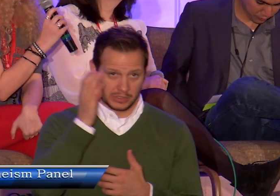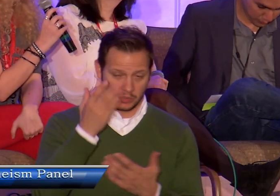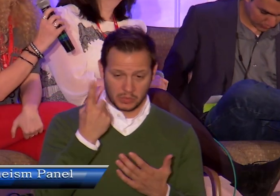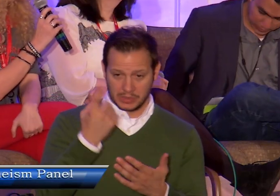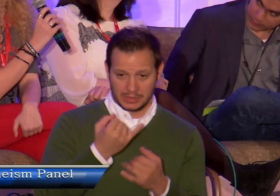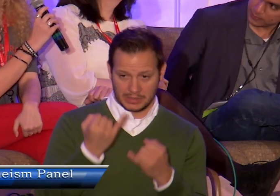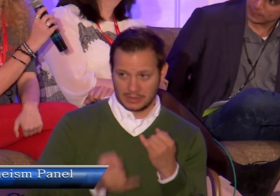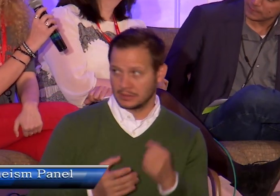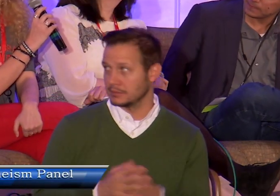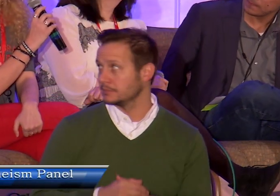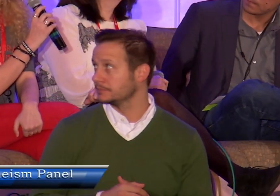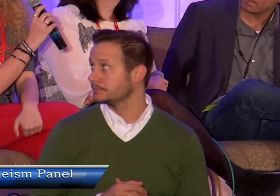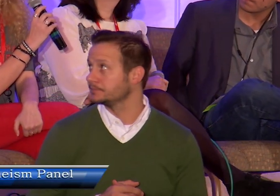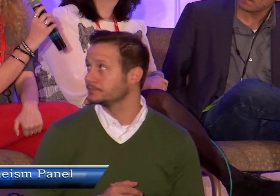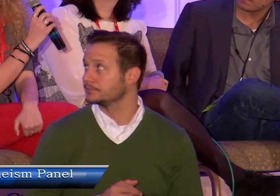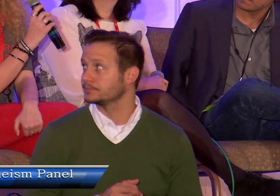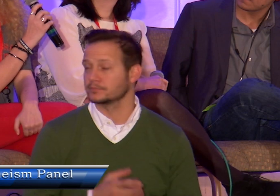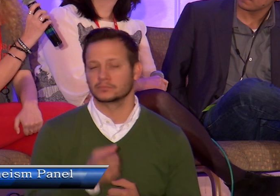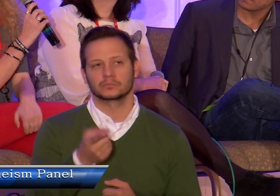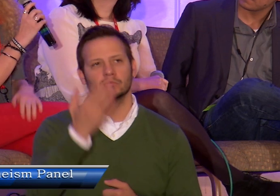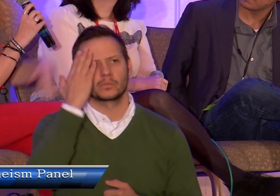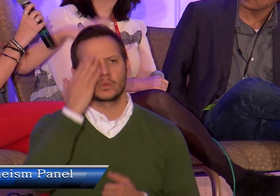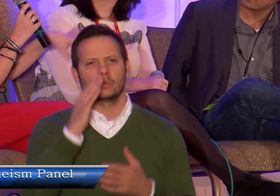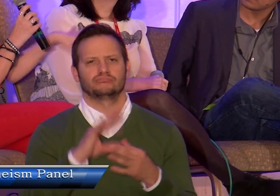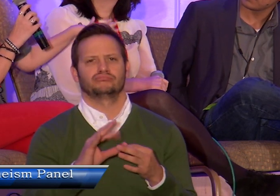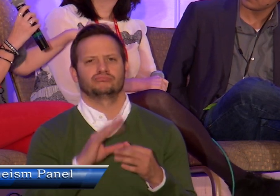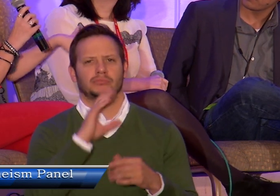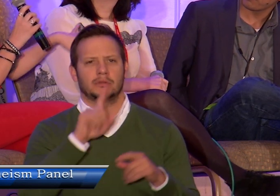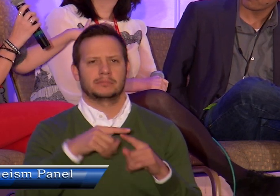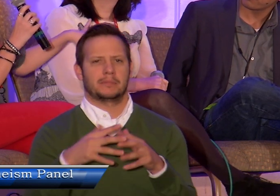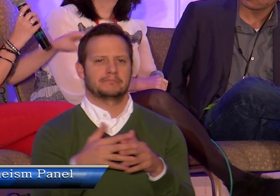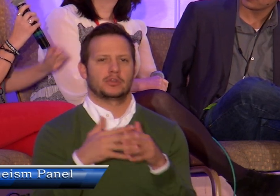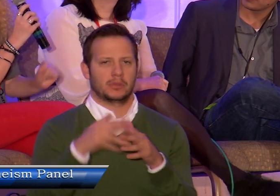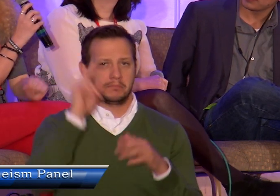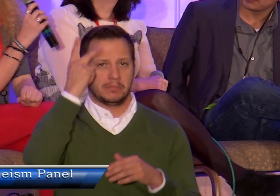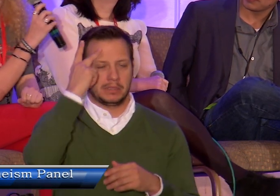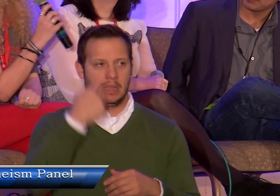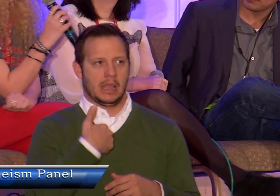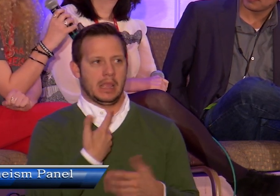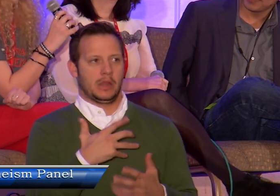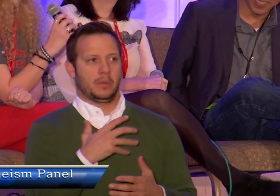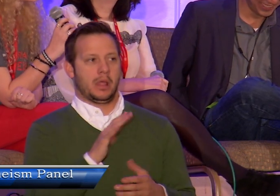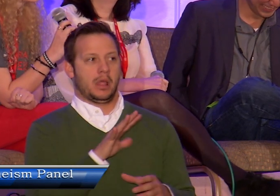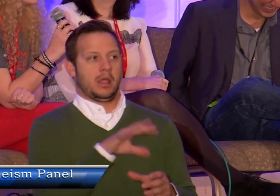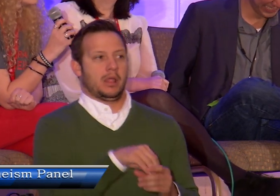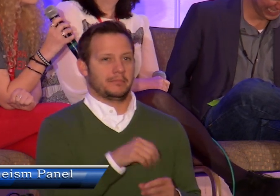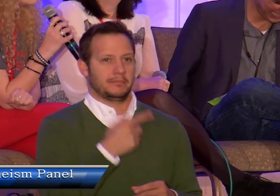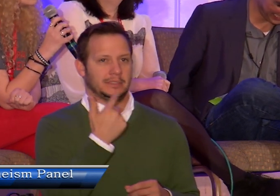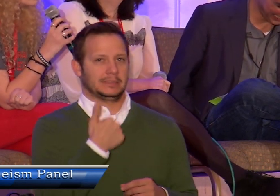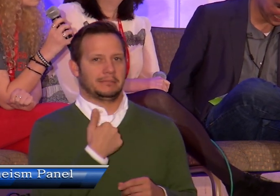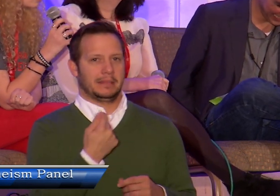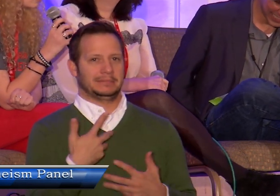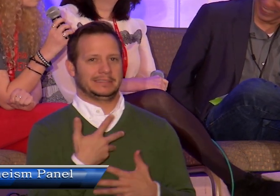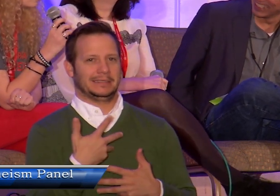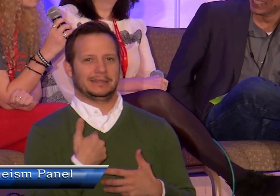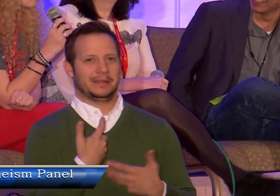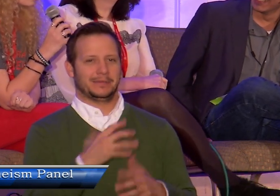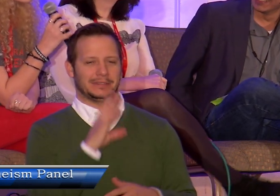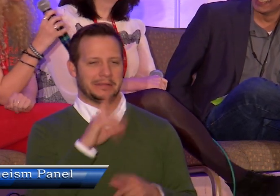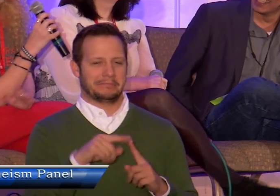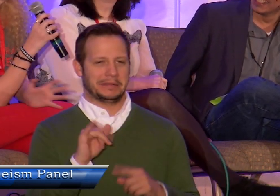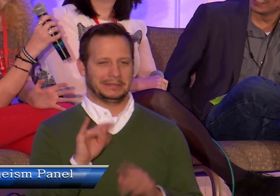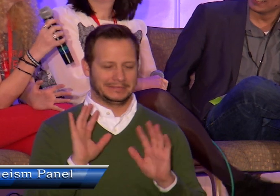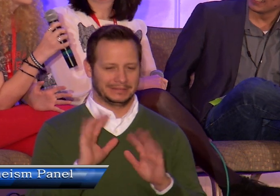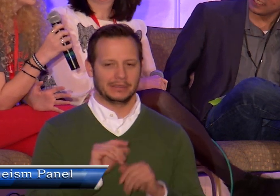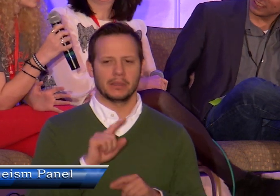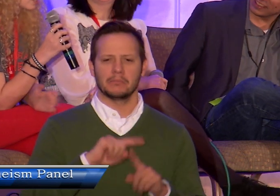There was a lot of talk about American politics. I didn't want to get in the middle of that because I was scared. But just to give you a